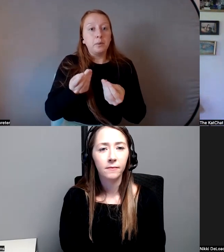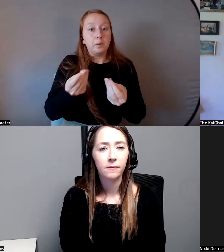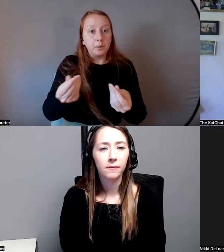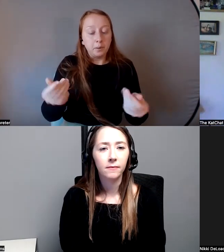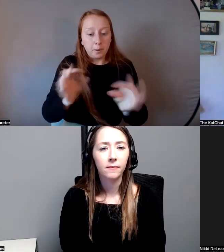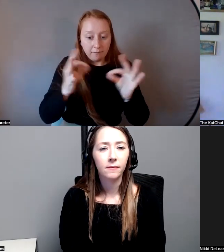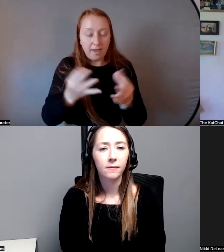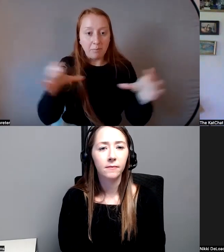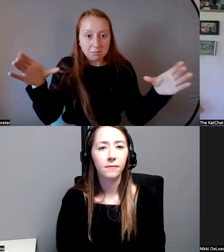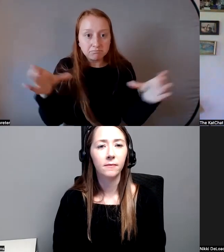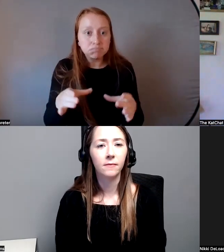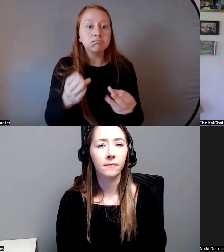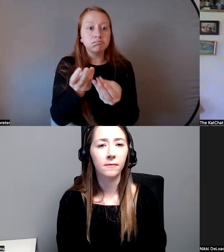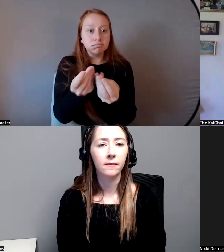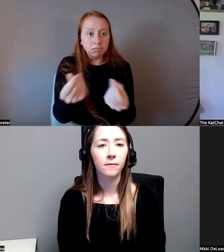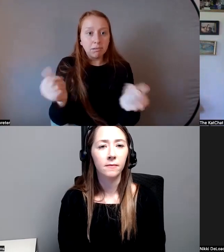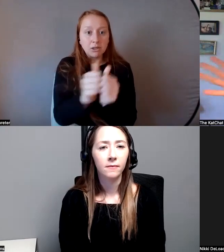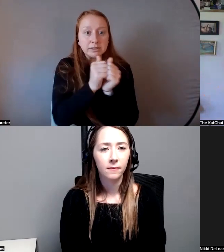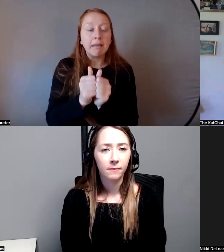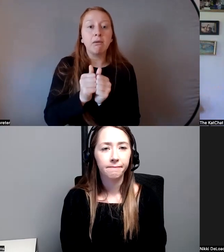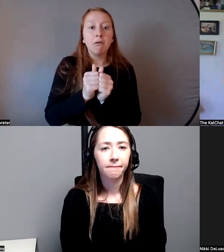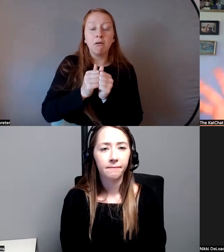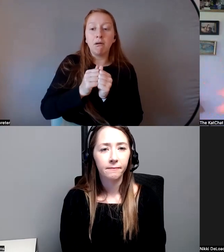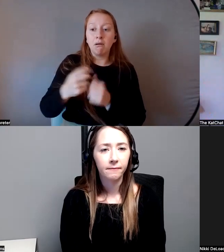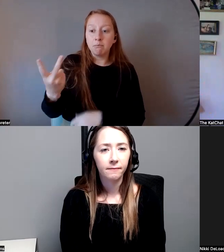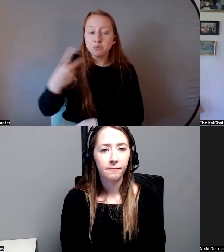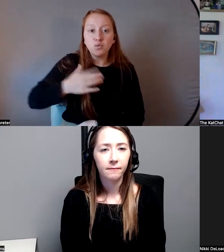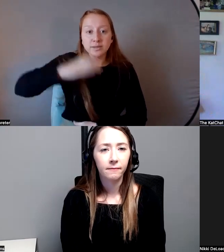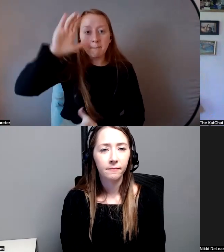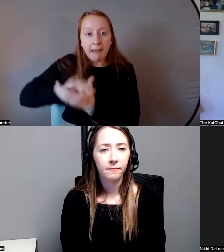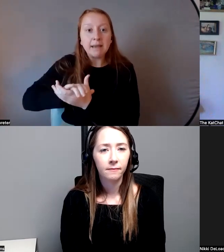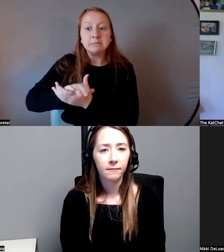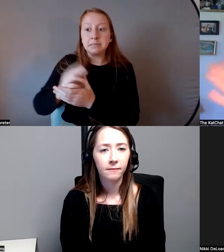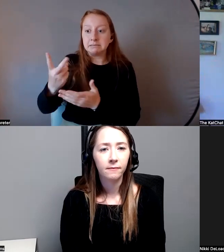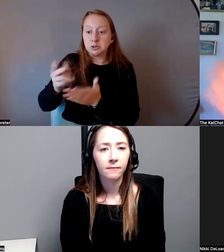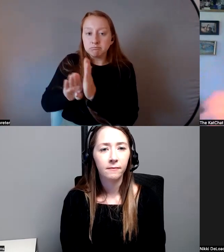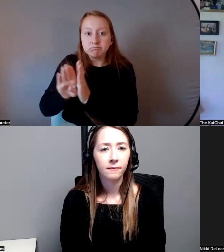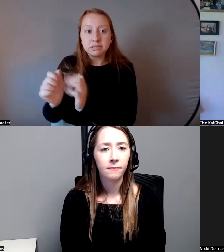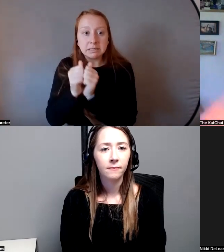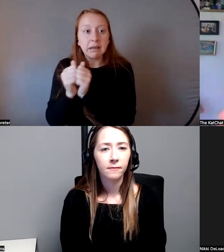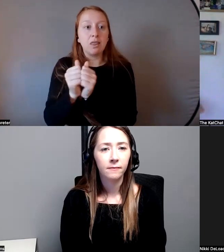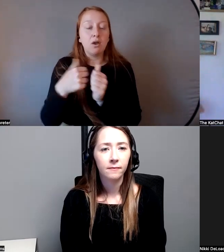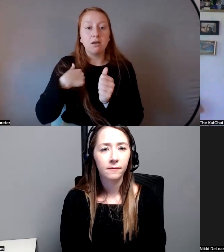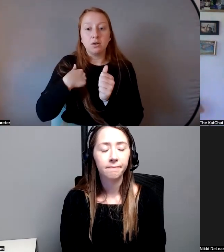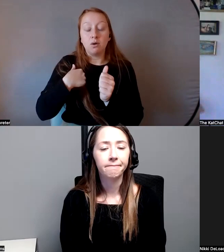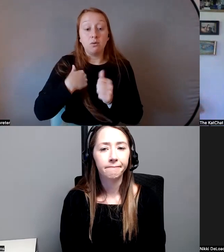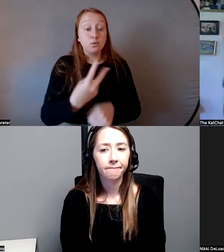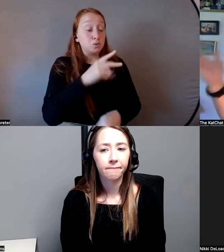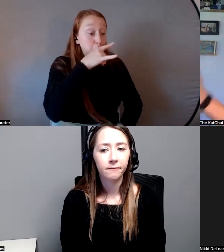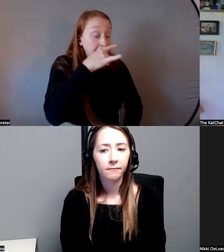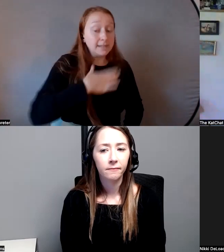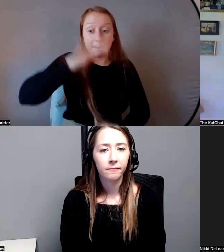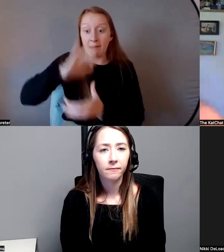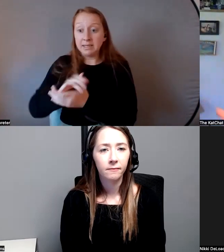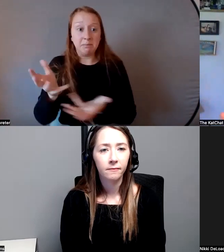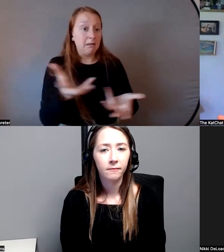again, and our marriage, and sharing my undivided attention with two kids. Now my